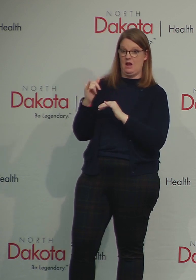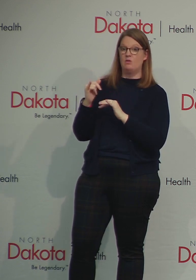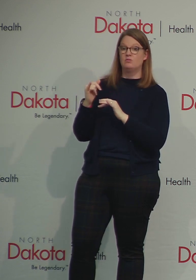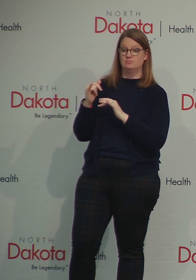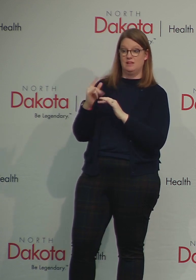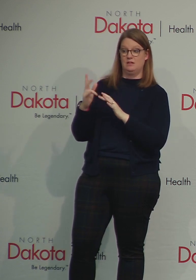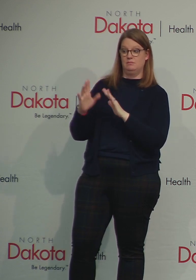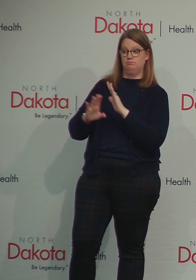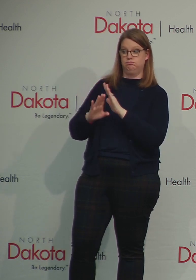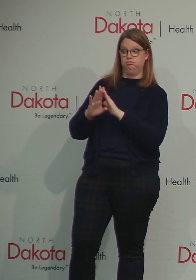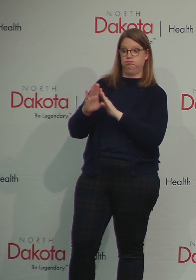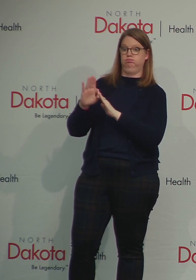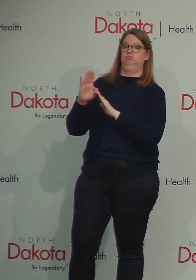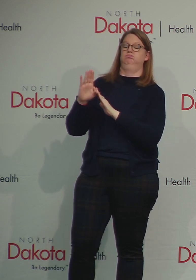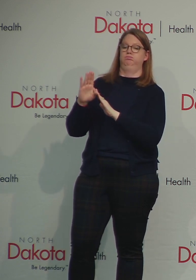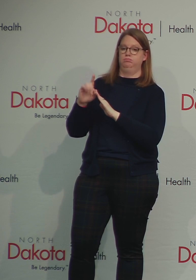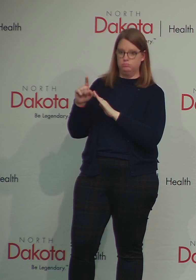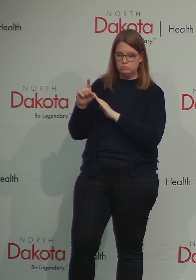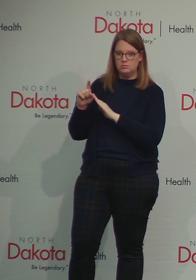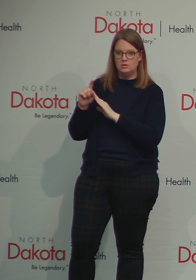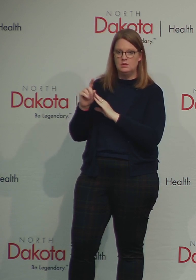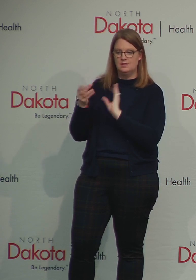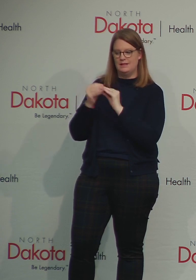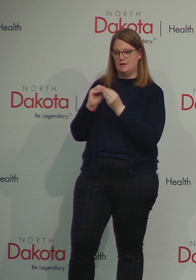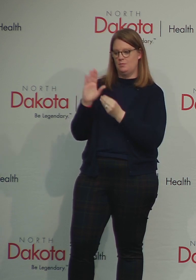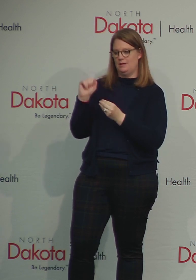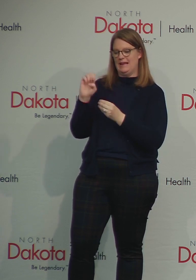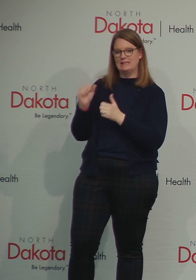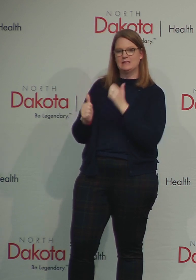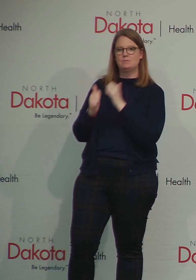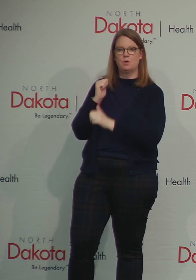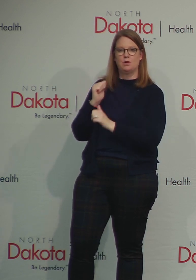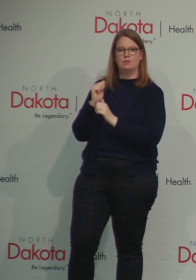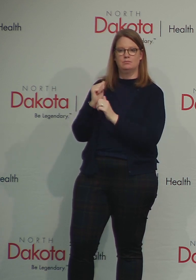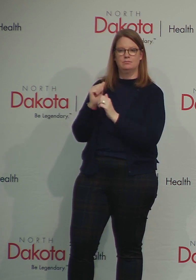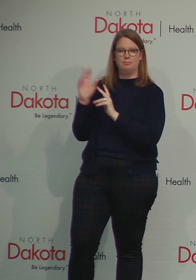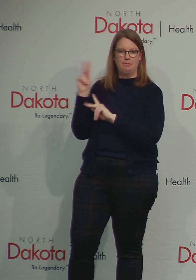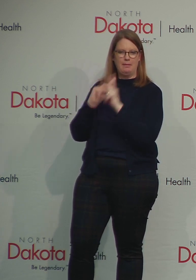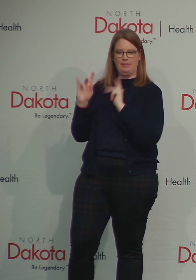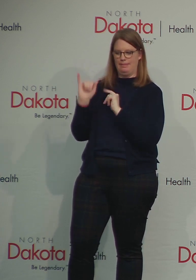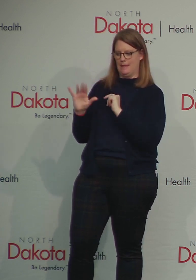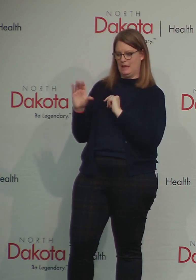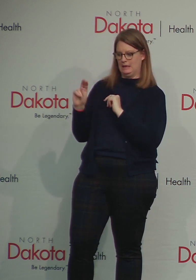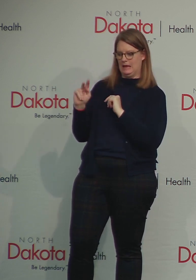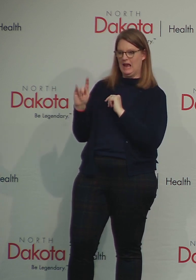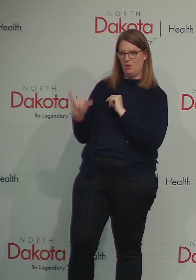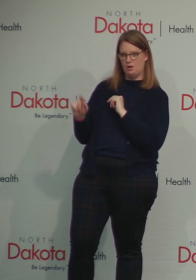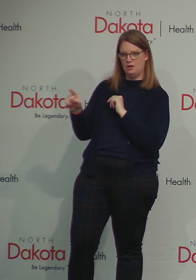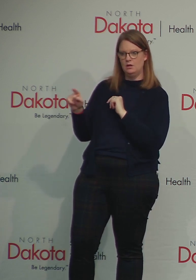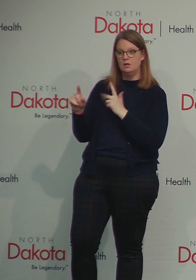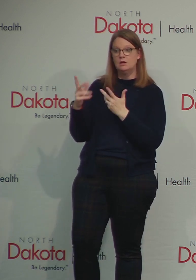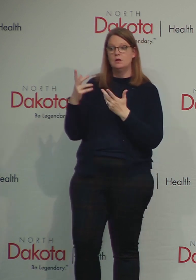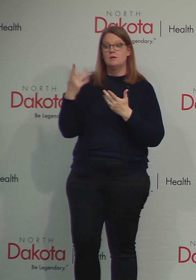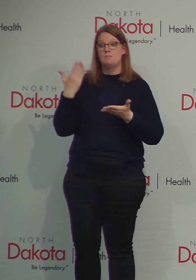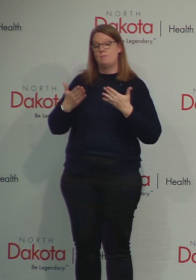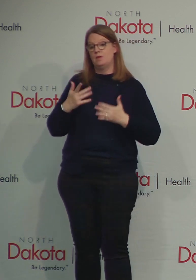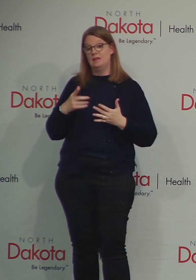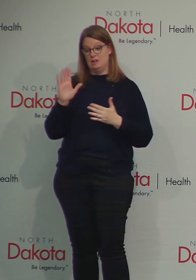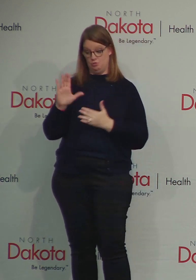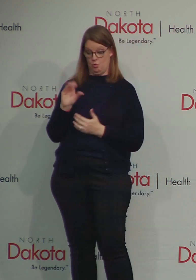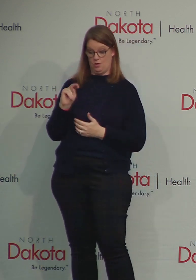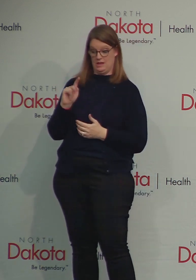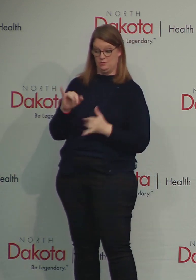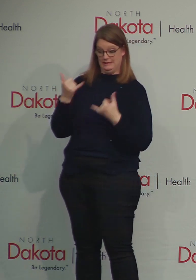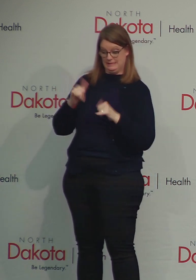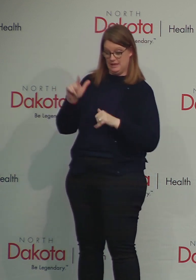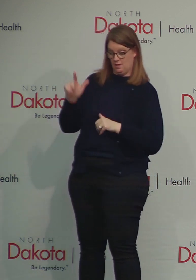in the state in terms of the number of cases per population. So again, even if you've got a low number of cases in your county, make